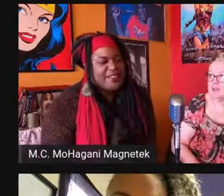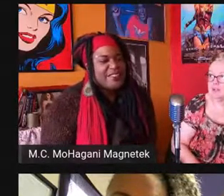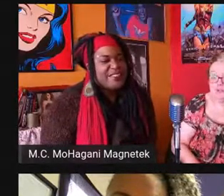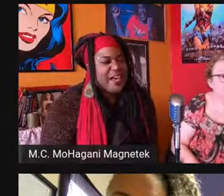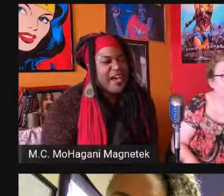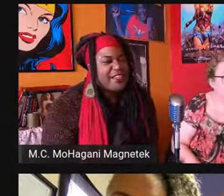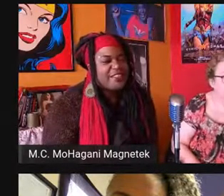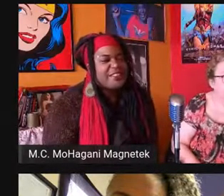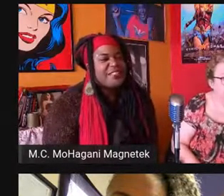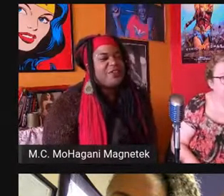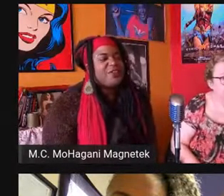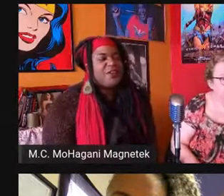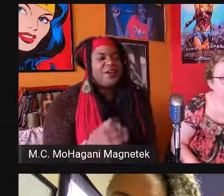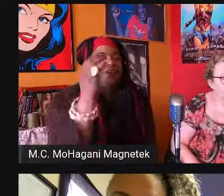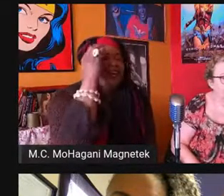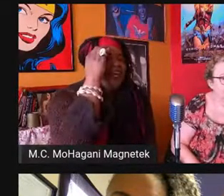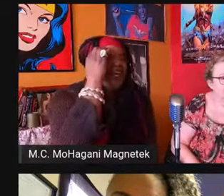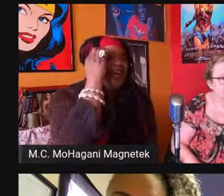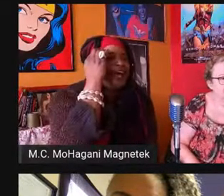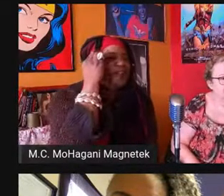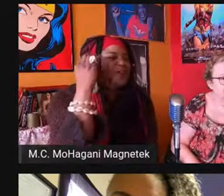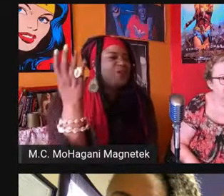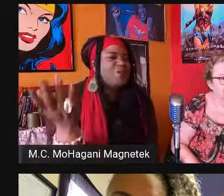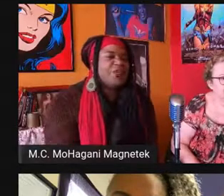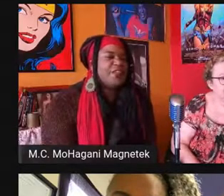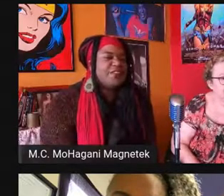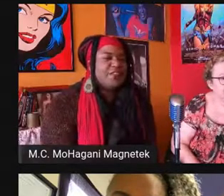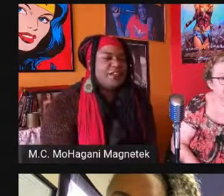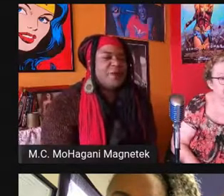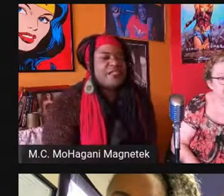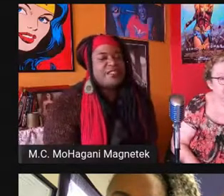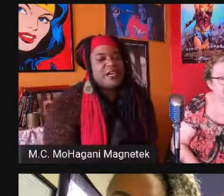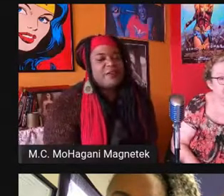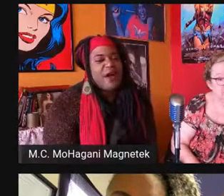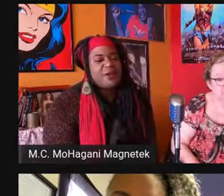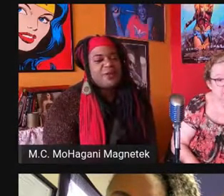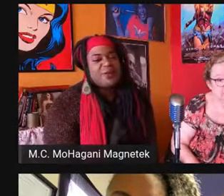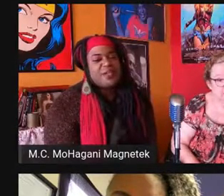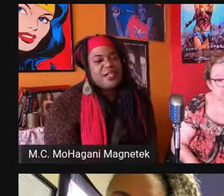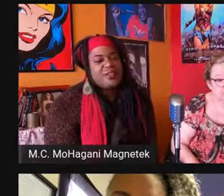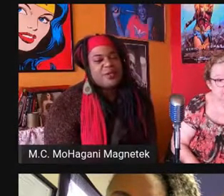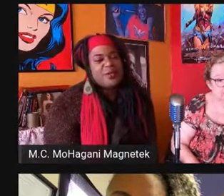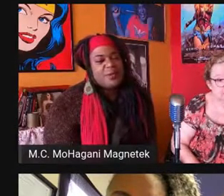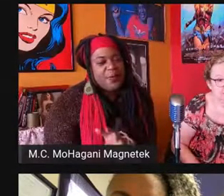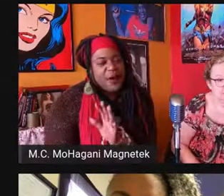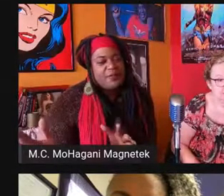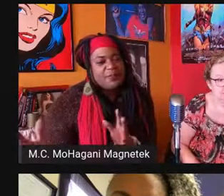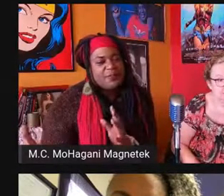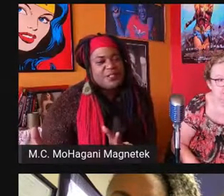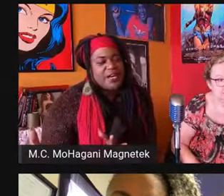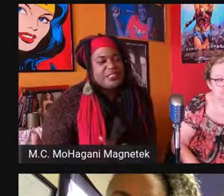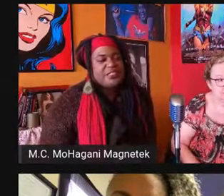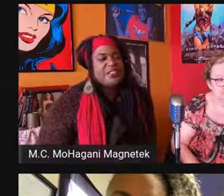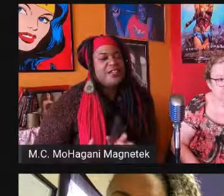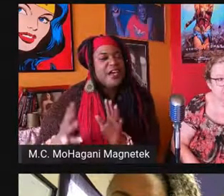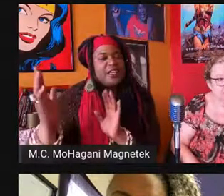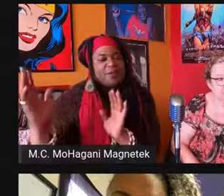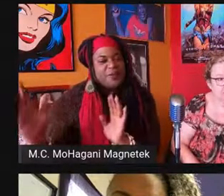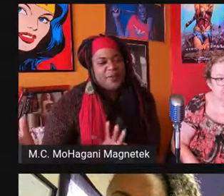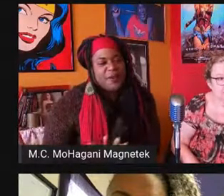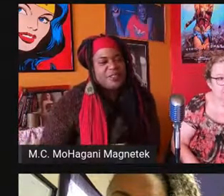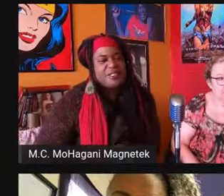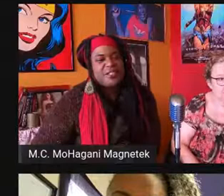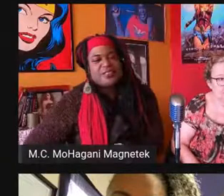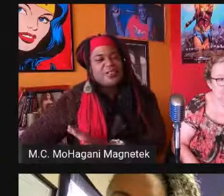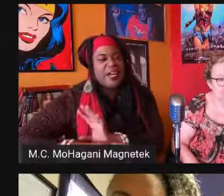reciting these lines and stuff, mm-hmm. you know. And I know from being in theater myself how cool it is when you're a part of a production and you've